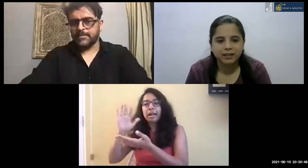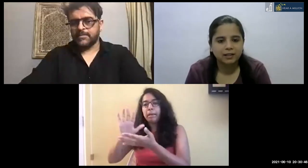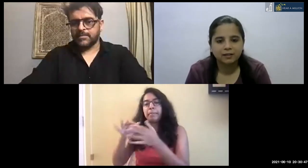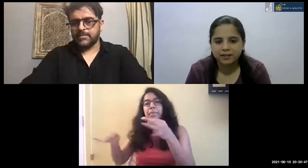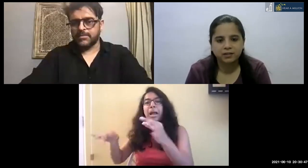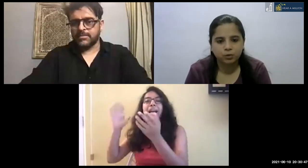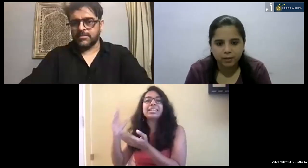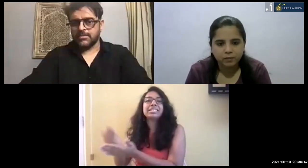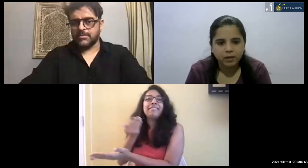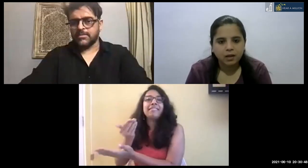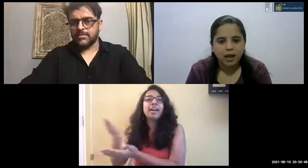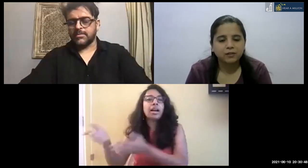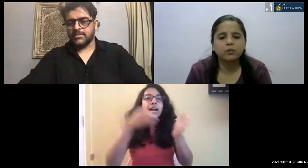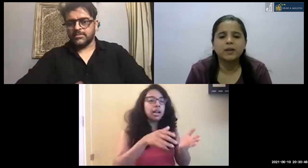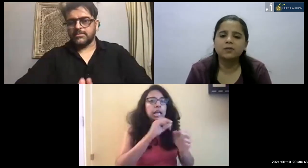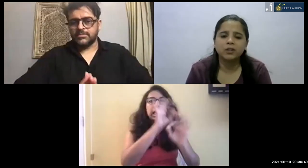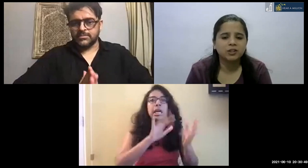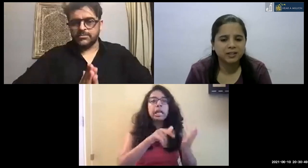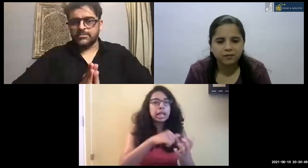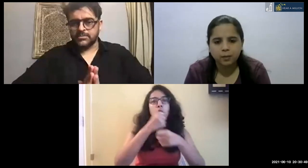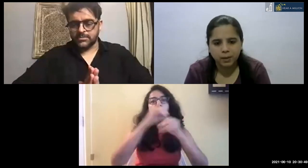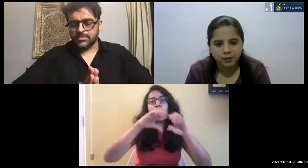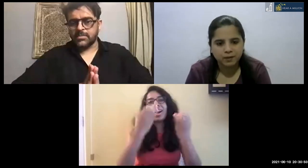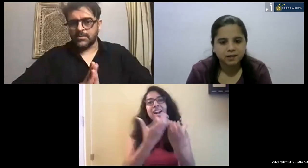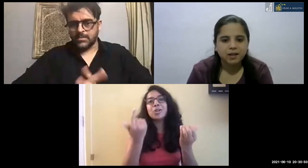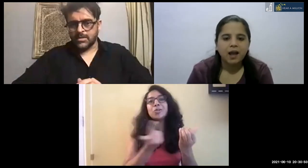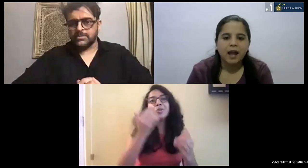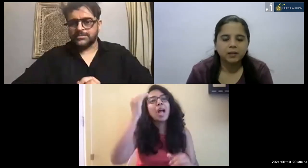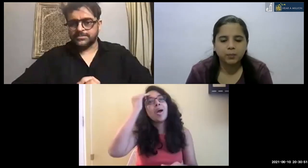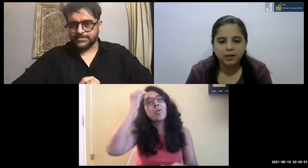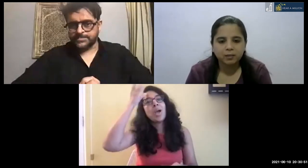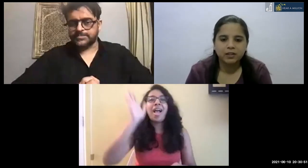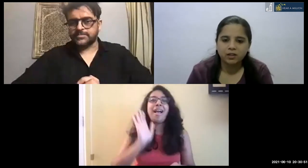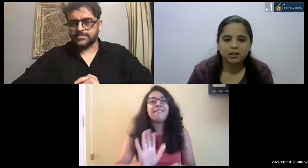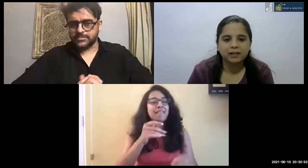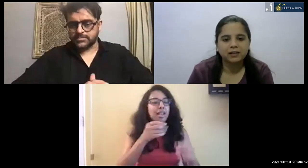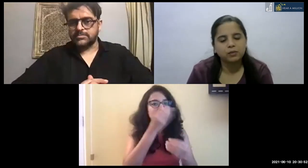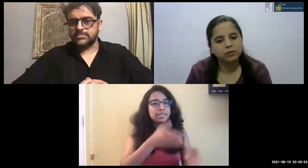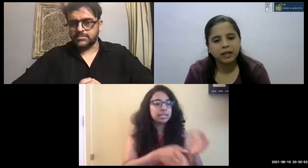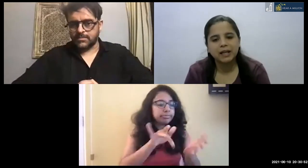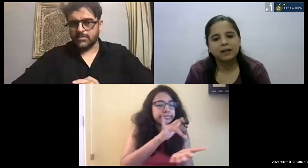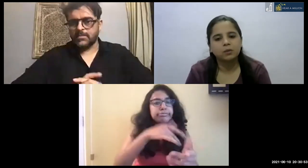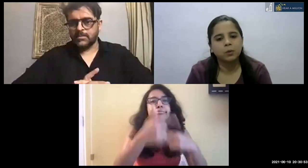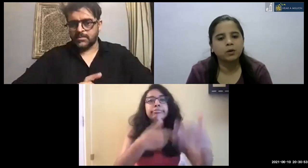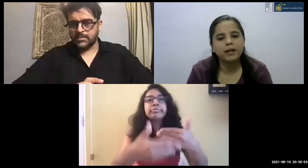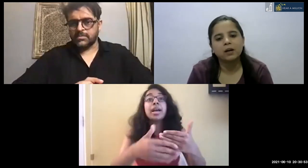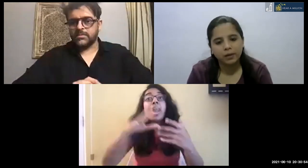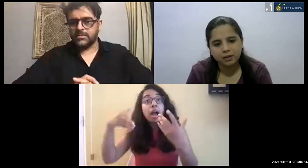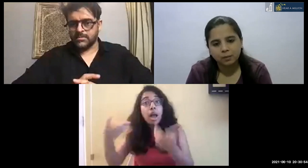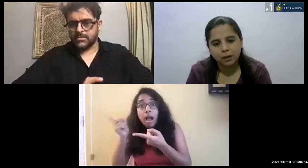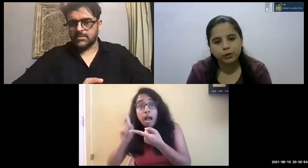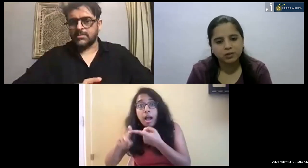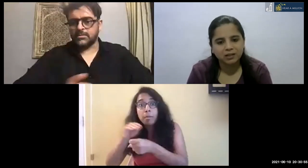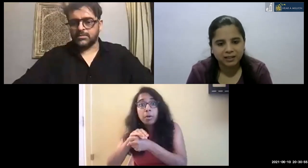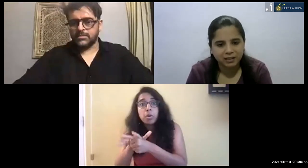the technical devices to them, and so we just saved our papers and the printing material, and they were quite